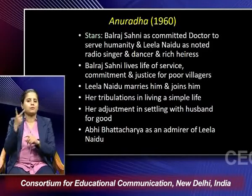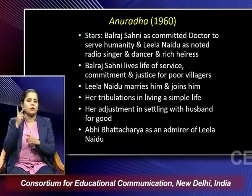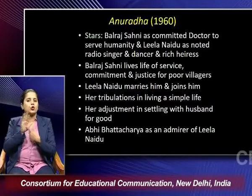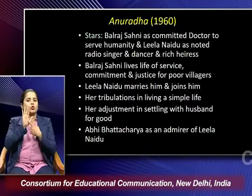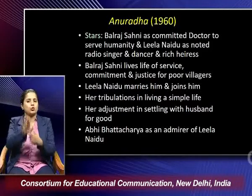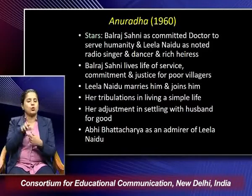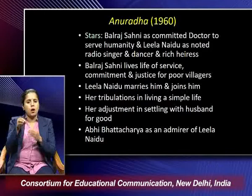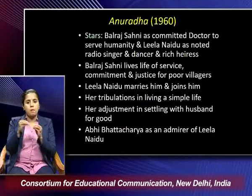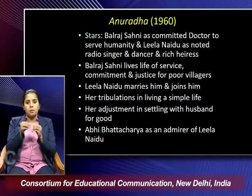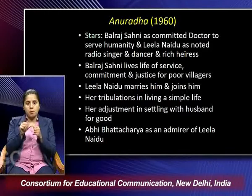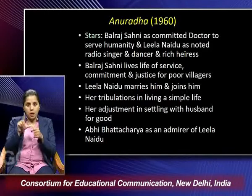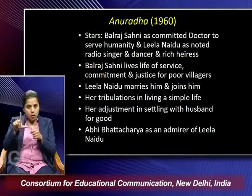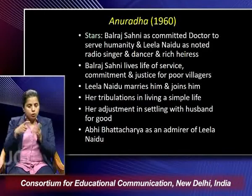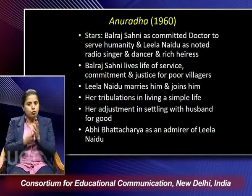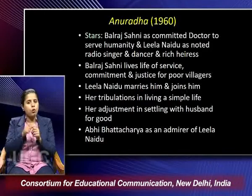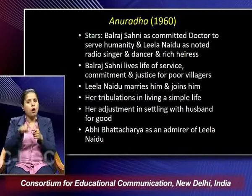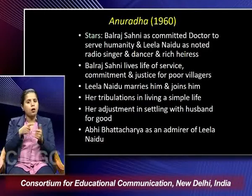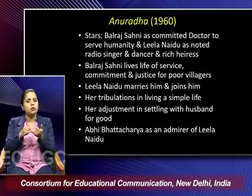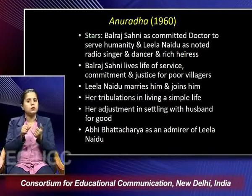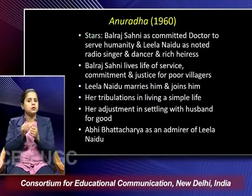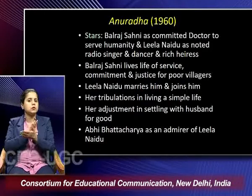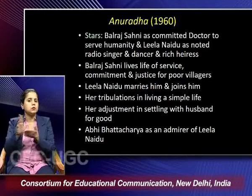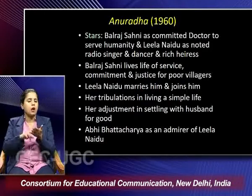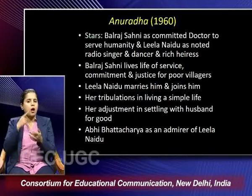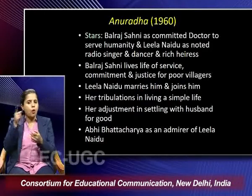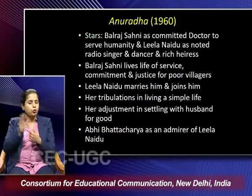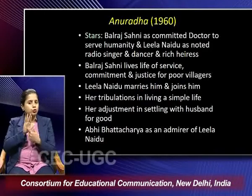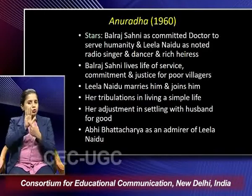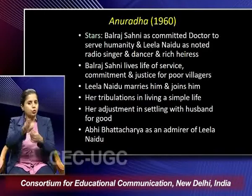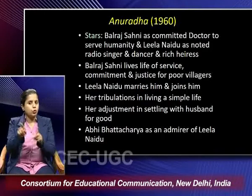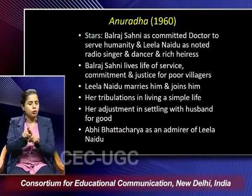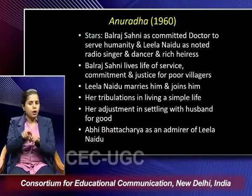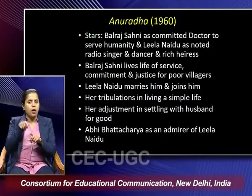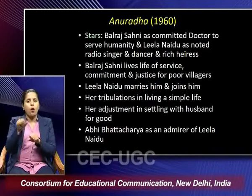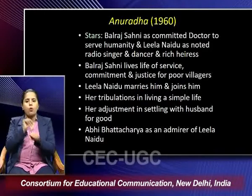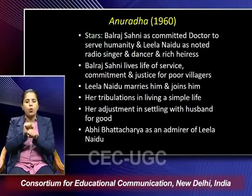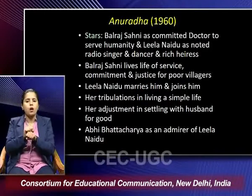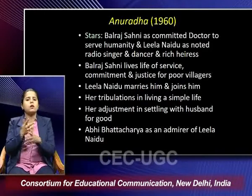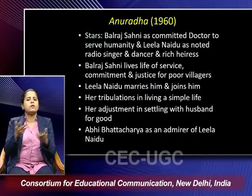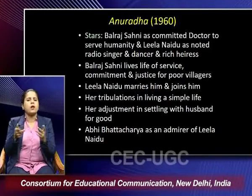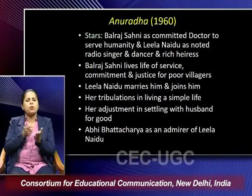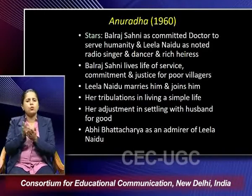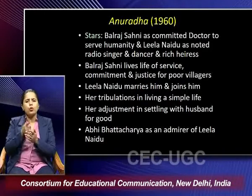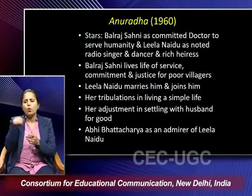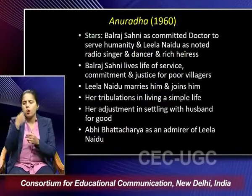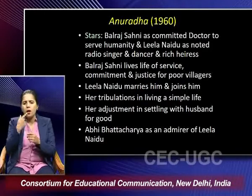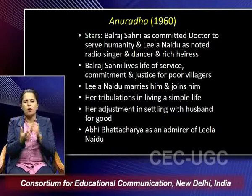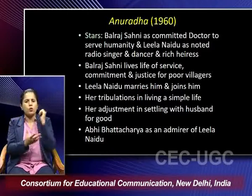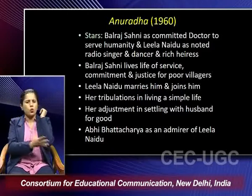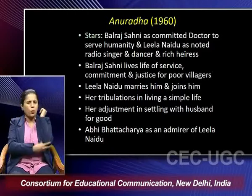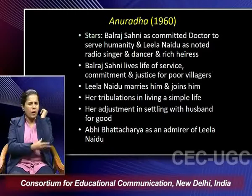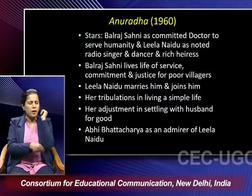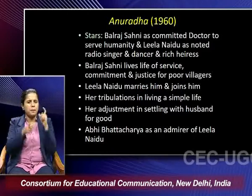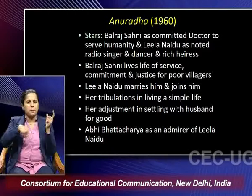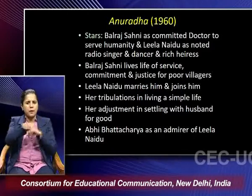Balraj Sahni was reflected in the kind of service which he was providing to the poor villagers. And when